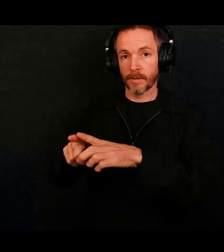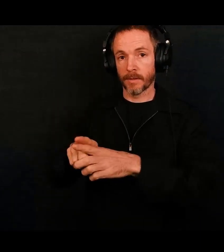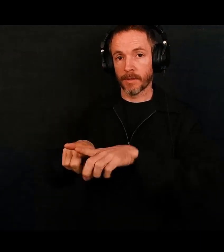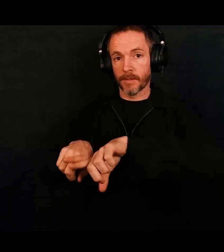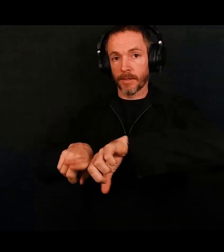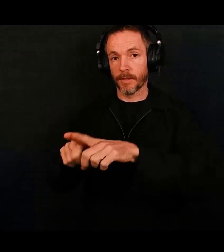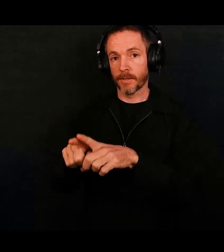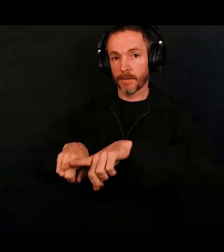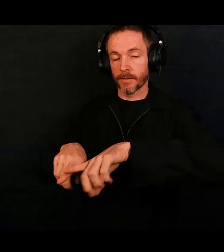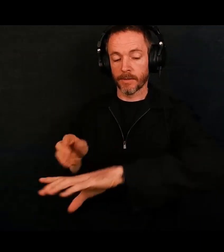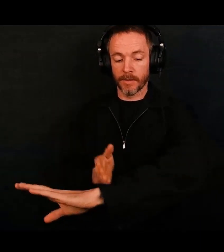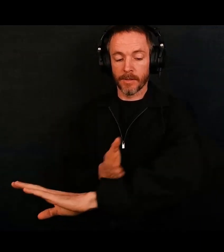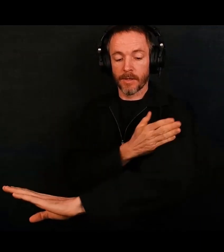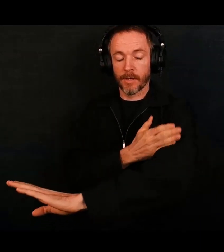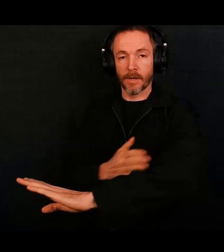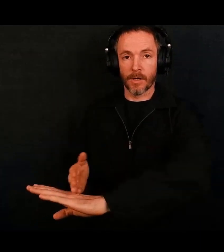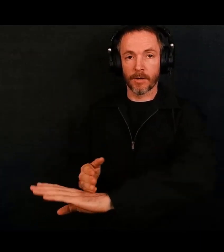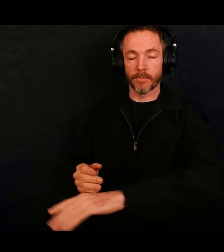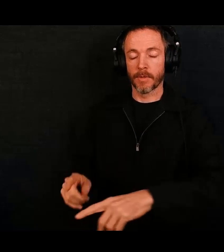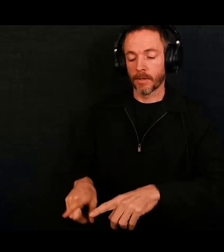is getting bent.